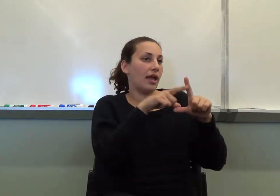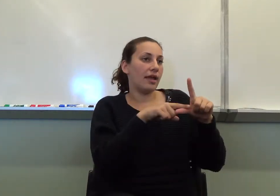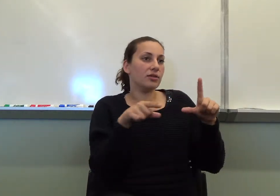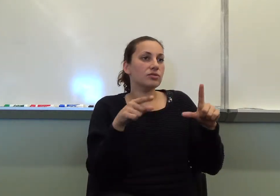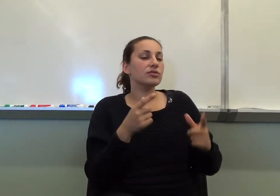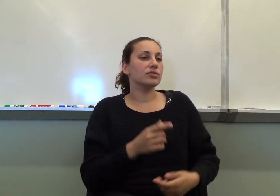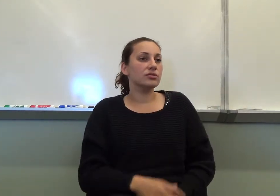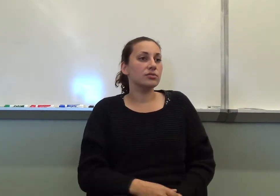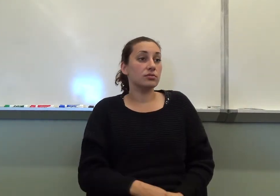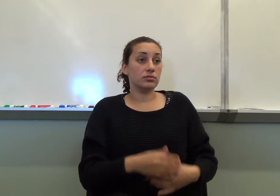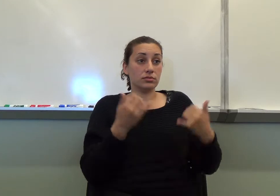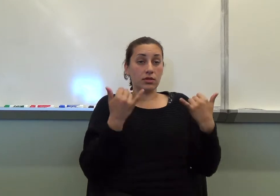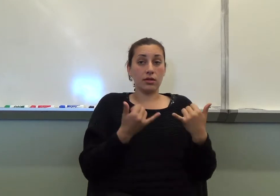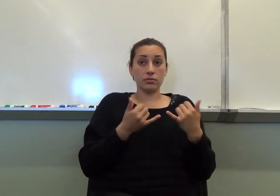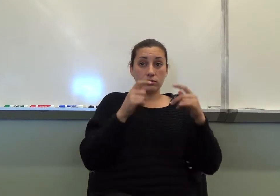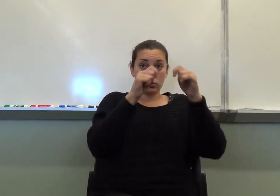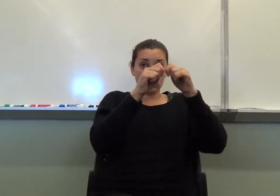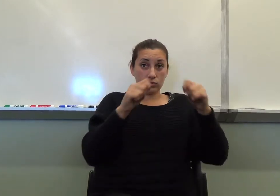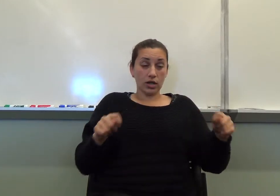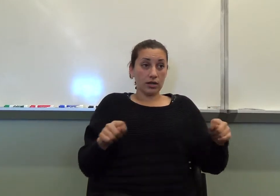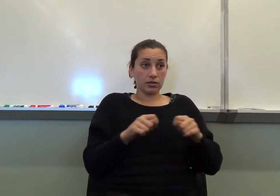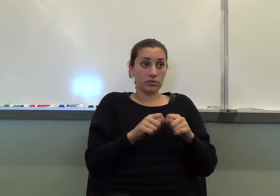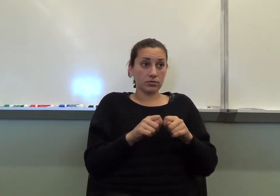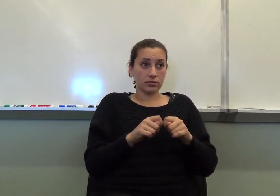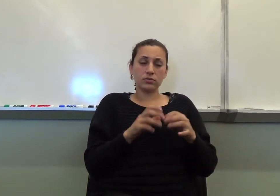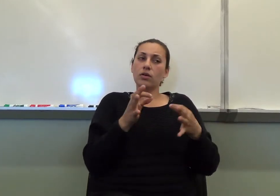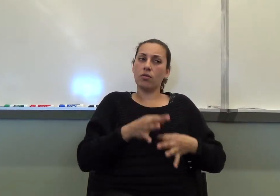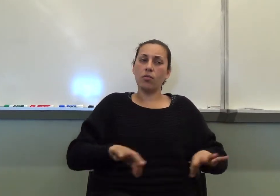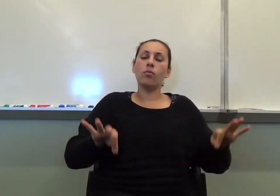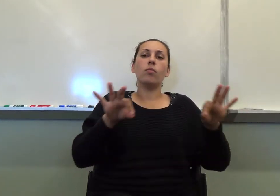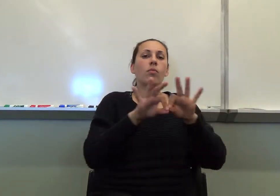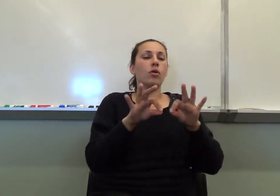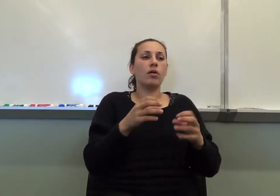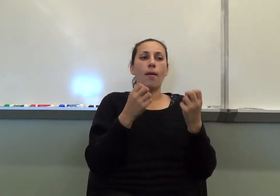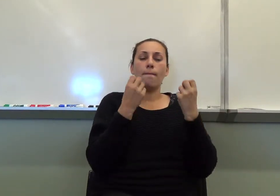Now, triangles are really quite important in many fields.